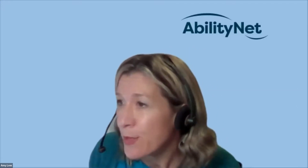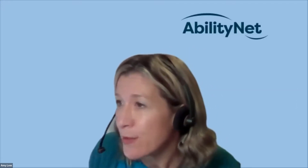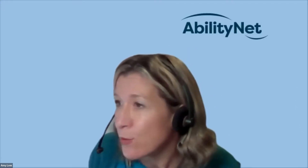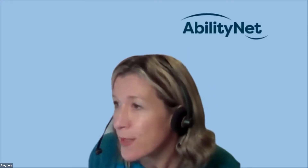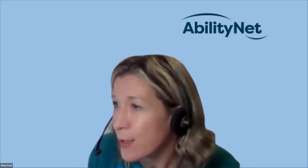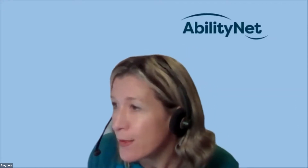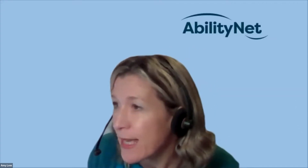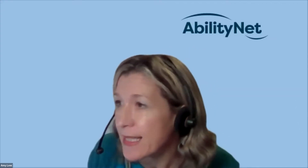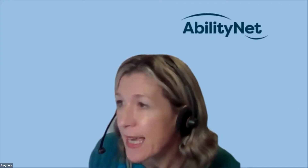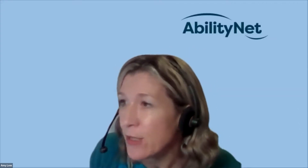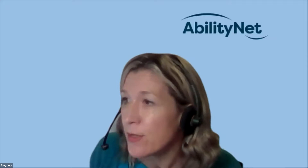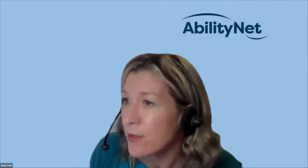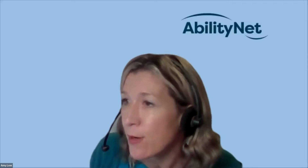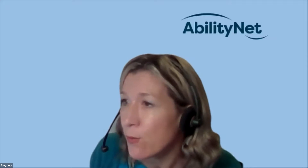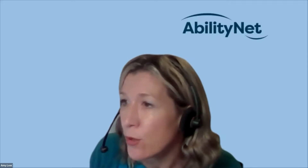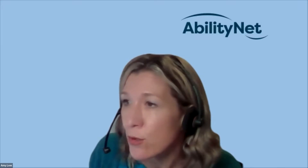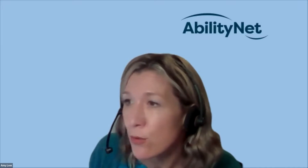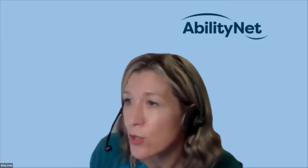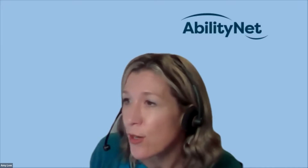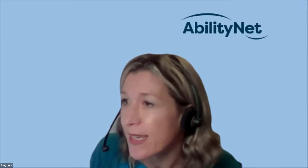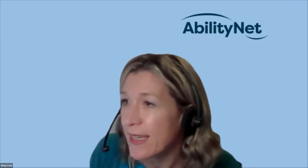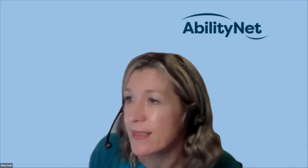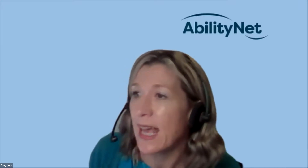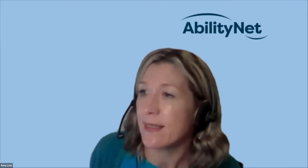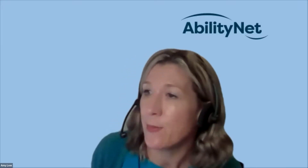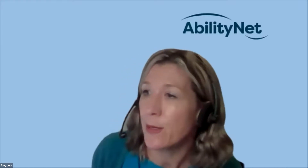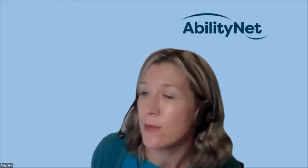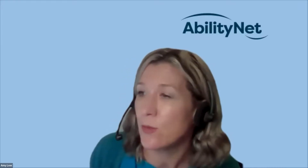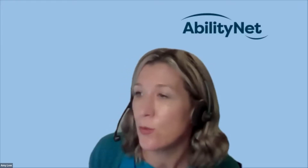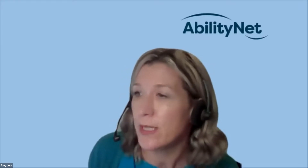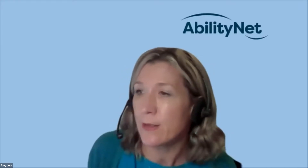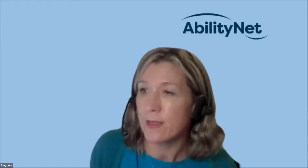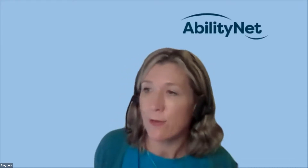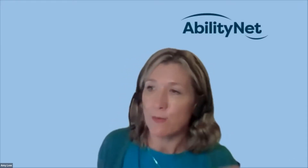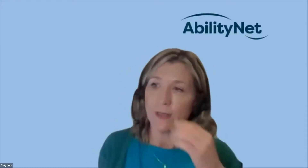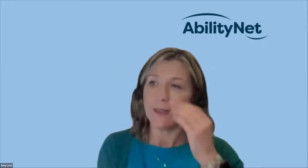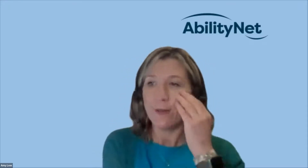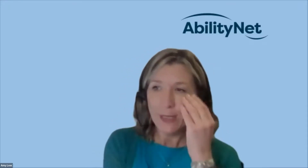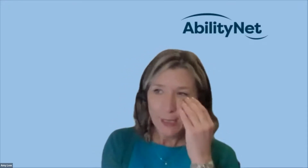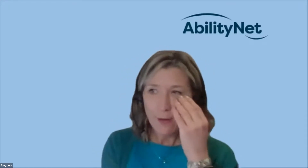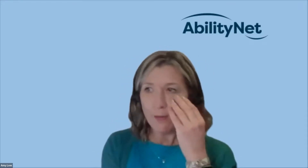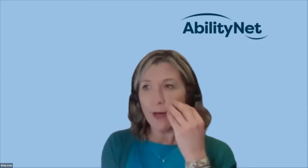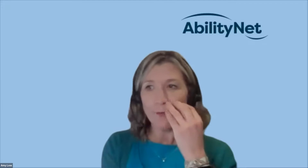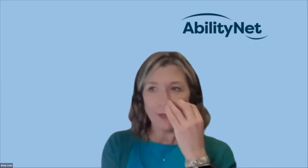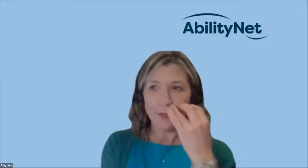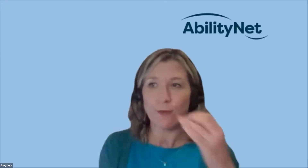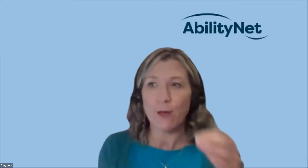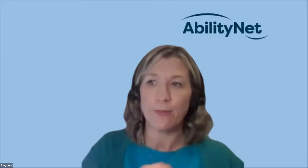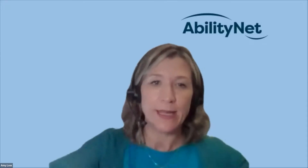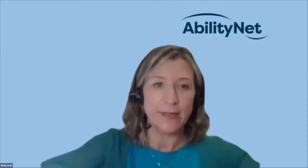And somebody's also said, can you describe what a talk track is as opposed to audio description? So the video I